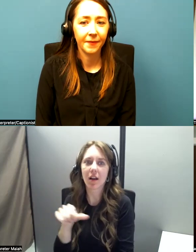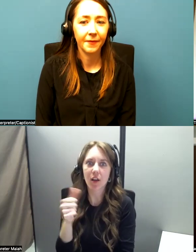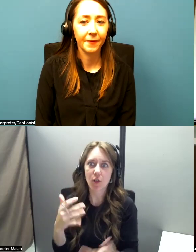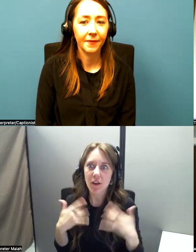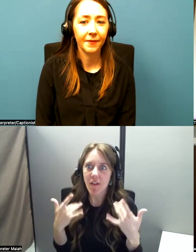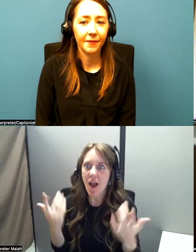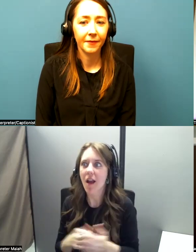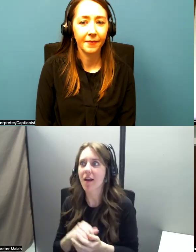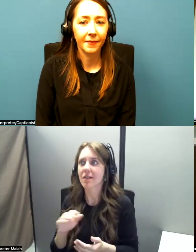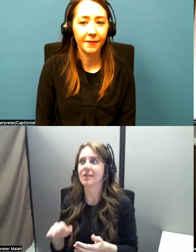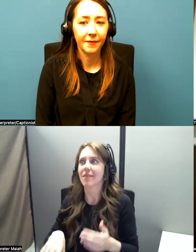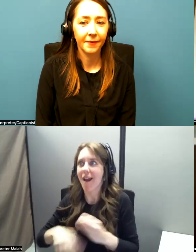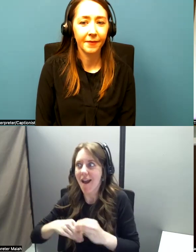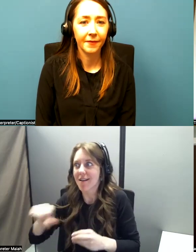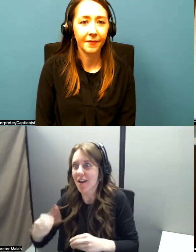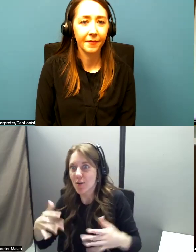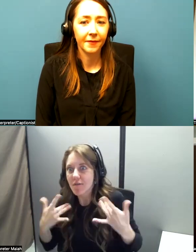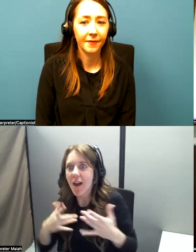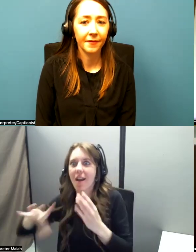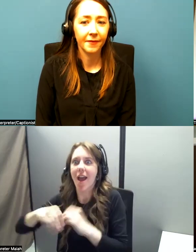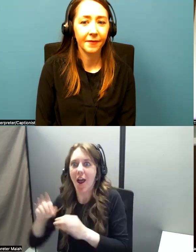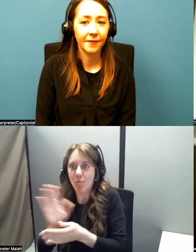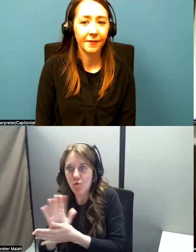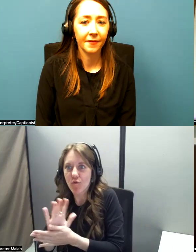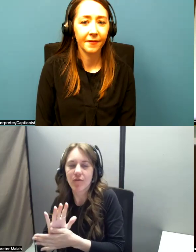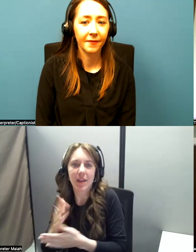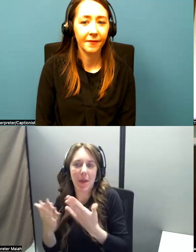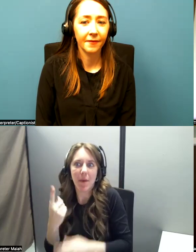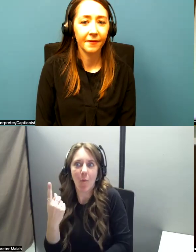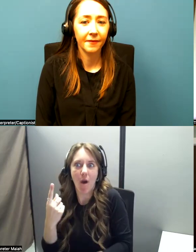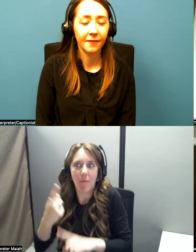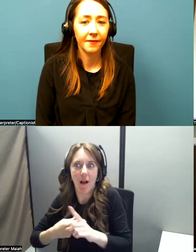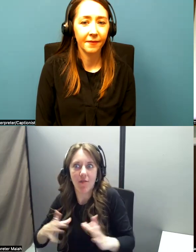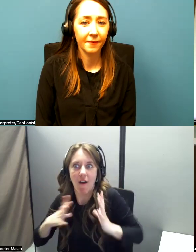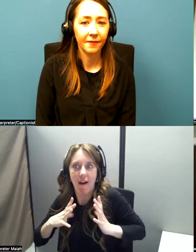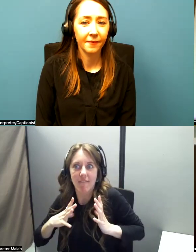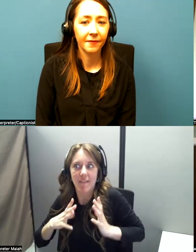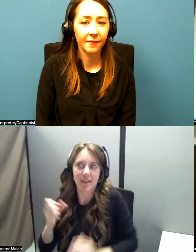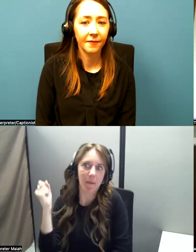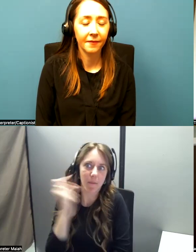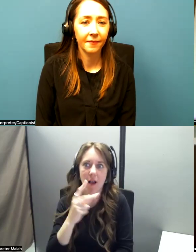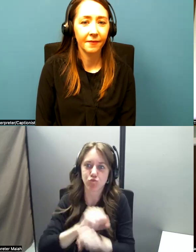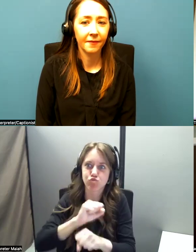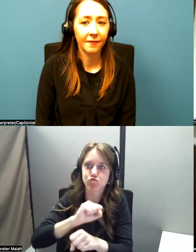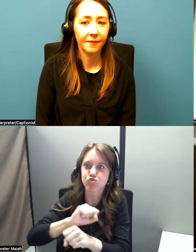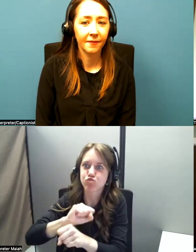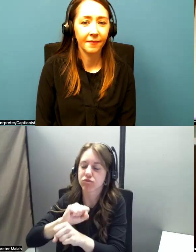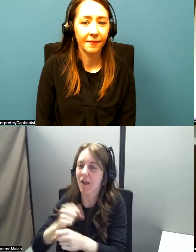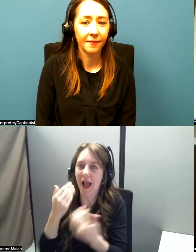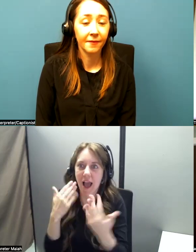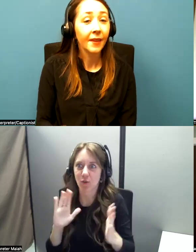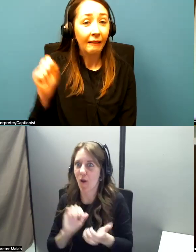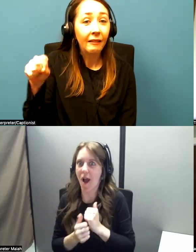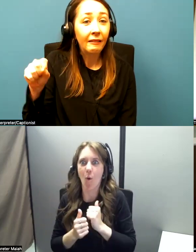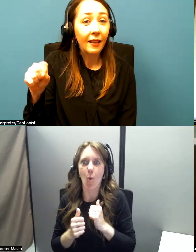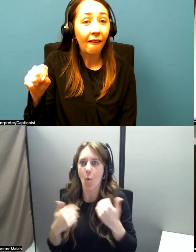another event and a movie and they get maybe 1 month off and they go back out there. I don't know how to do it, but Yeah, thank you